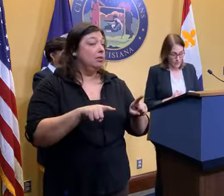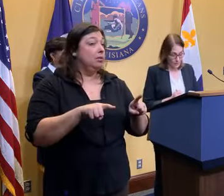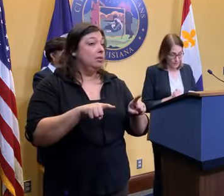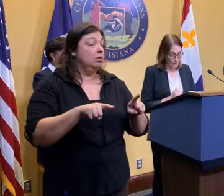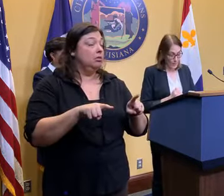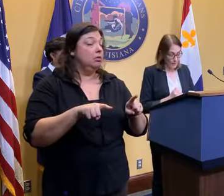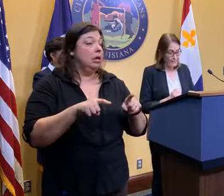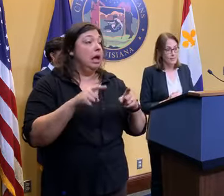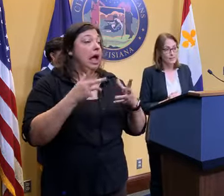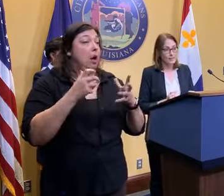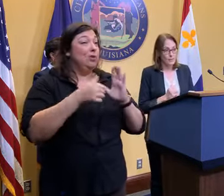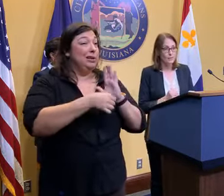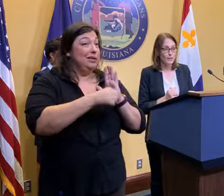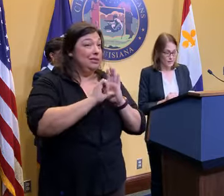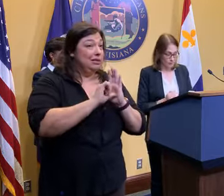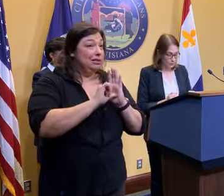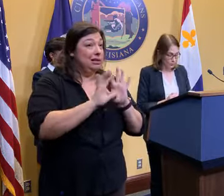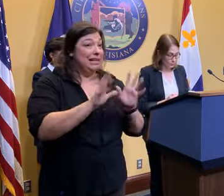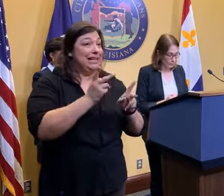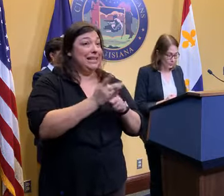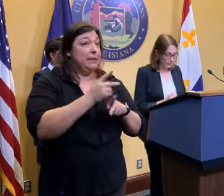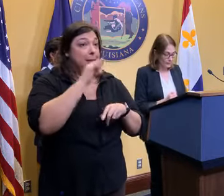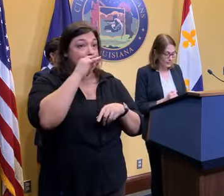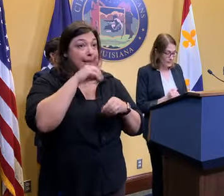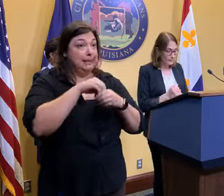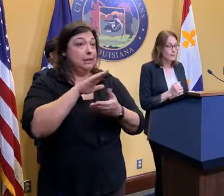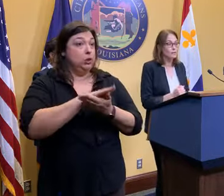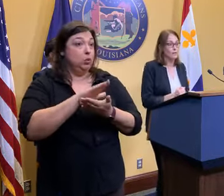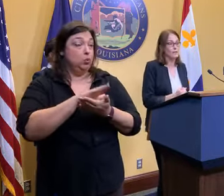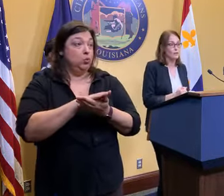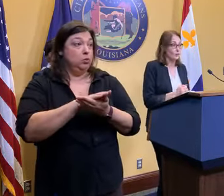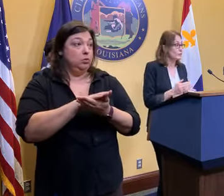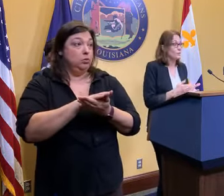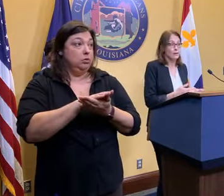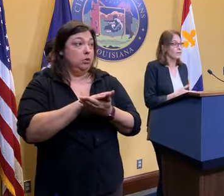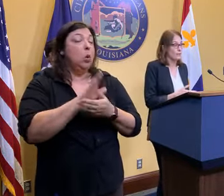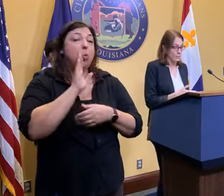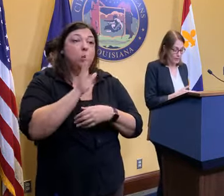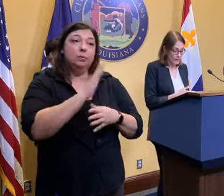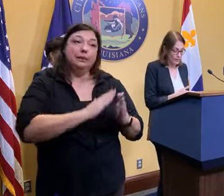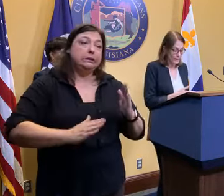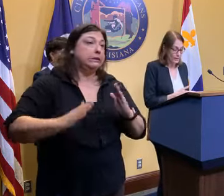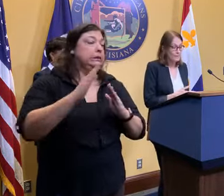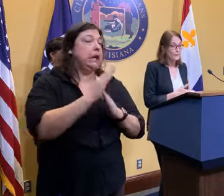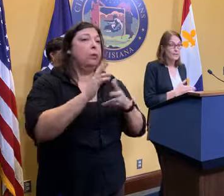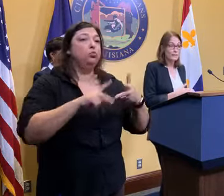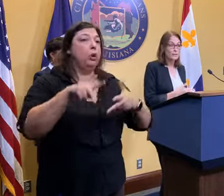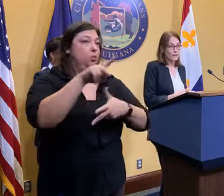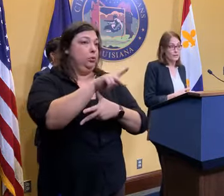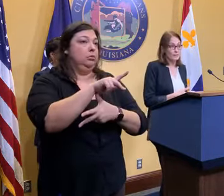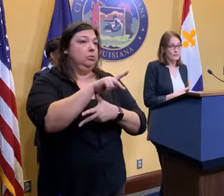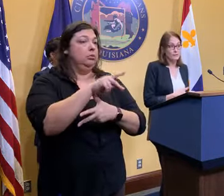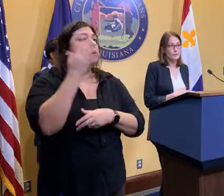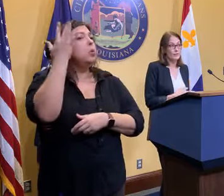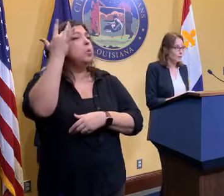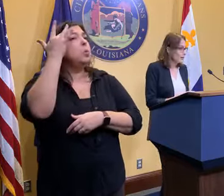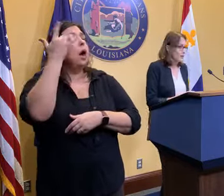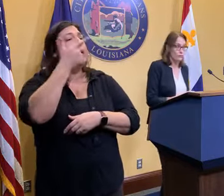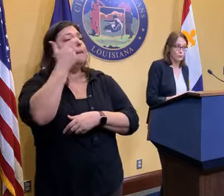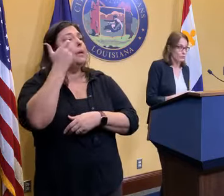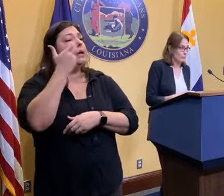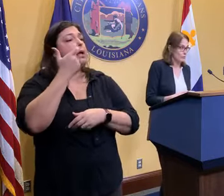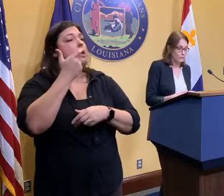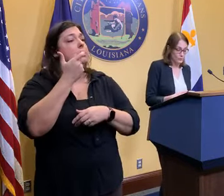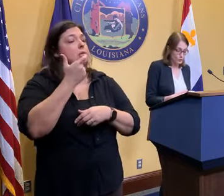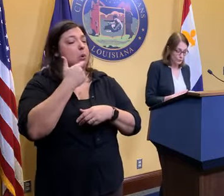to, I want to emphasize that keeping kids in school is going to be our top priority. And that's because in a very